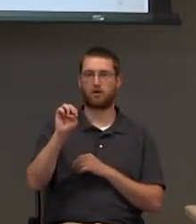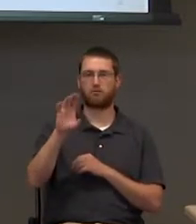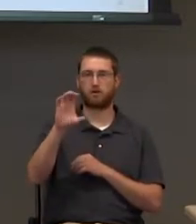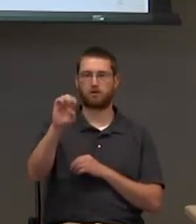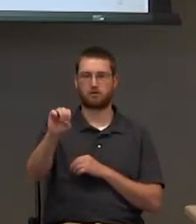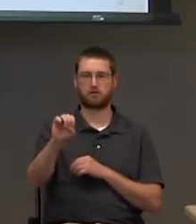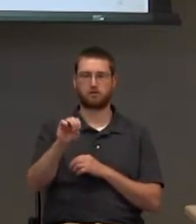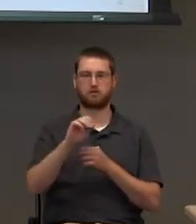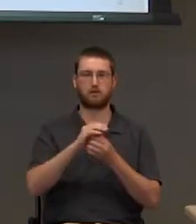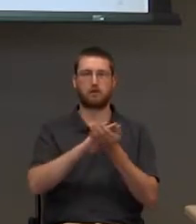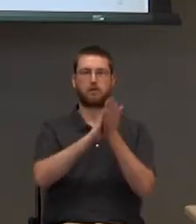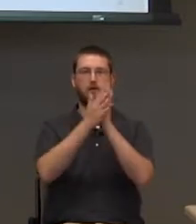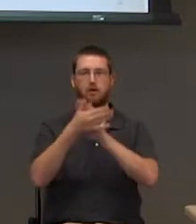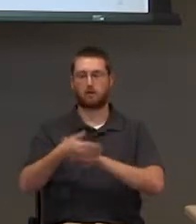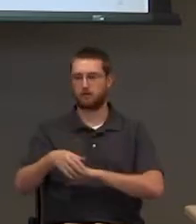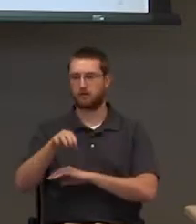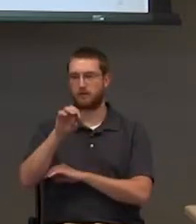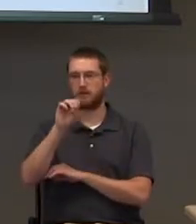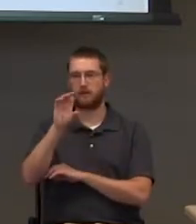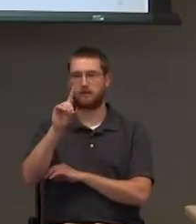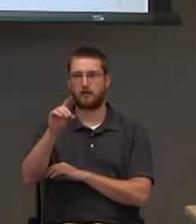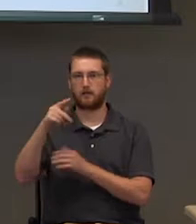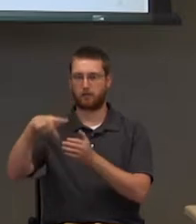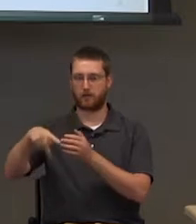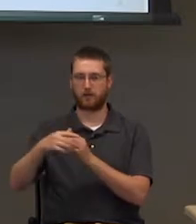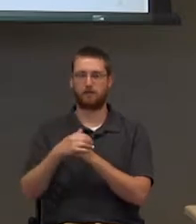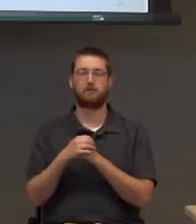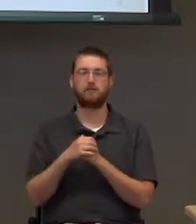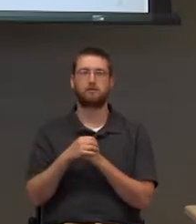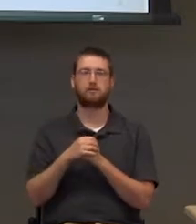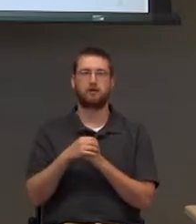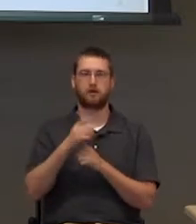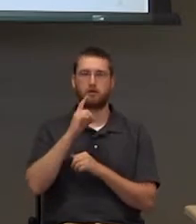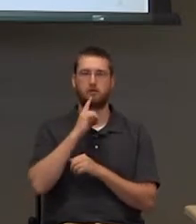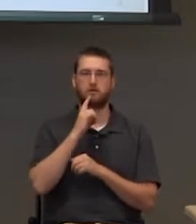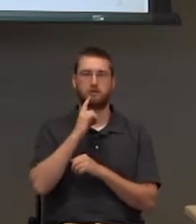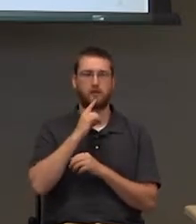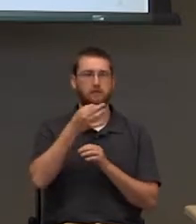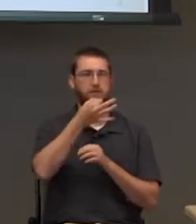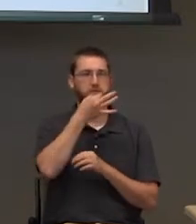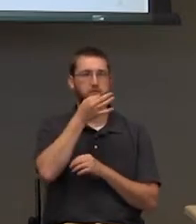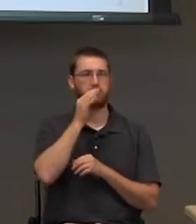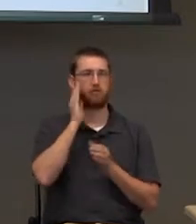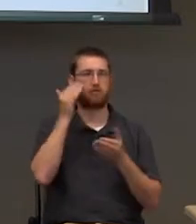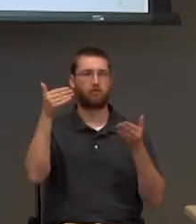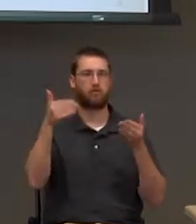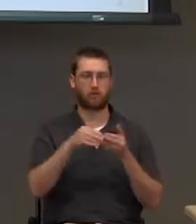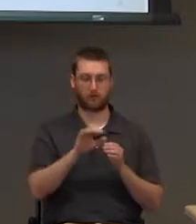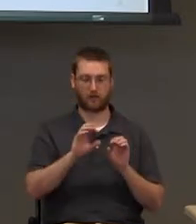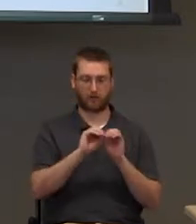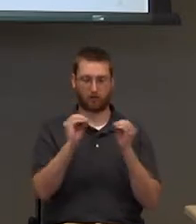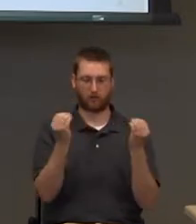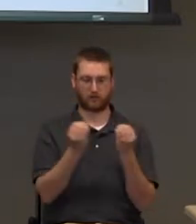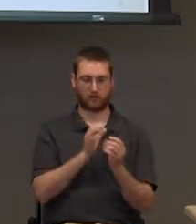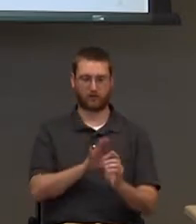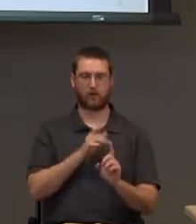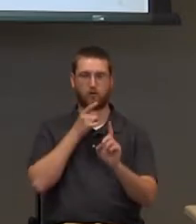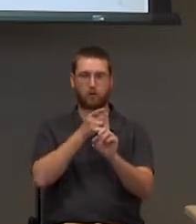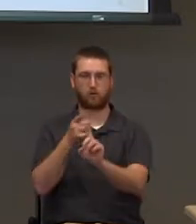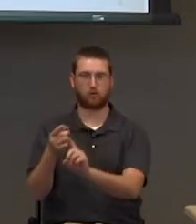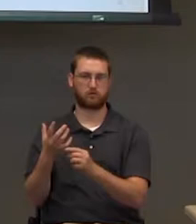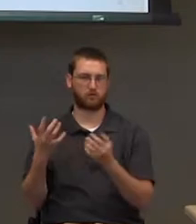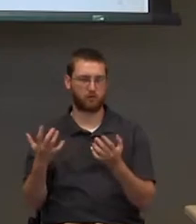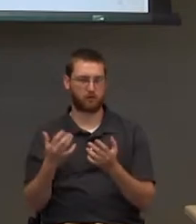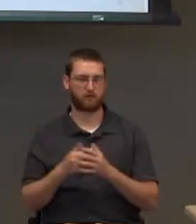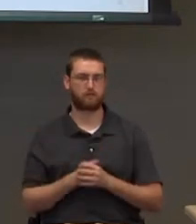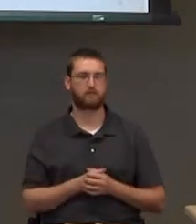the Economic Development Organization, and you'll hear me saying in a bit, you know, we need to focus what that organization's mission is, and I'll get to that